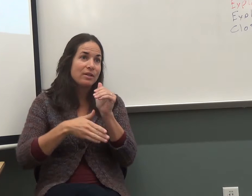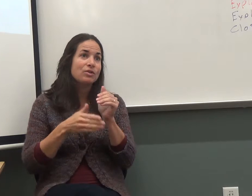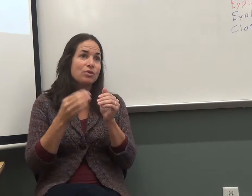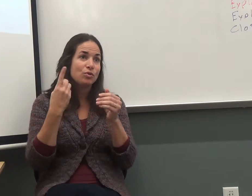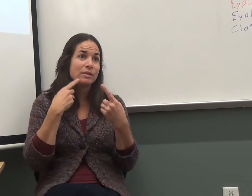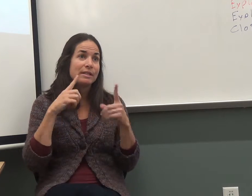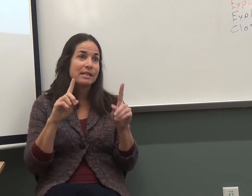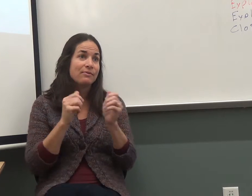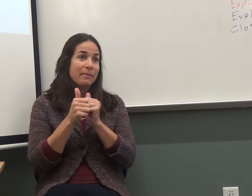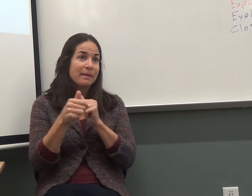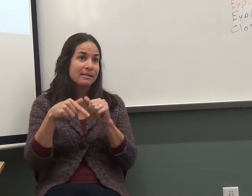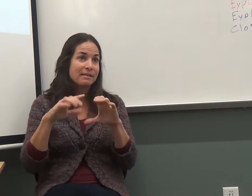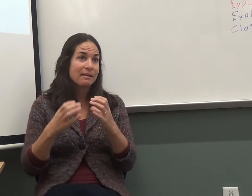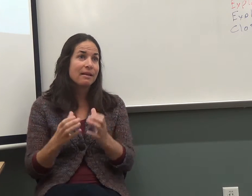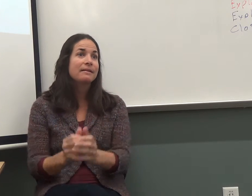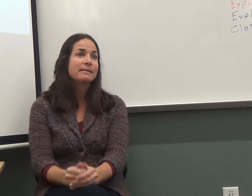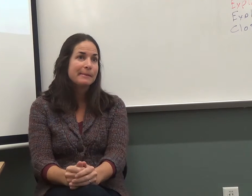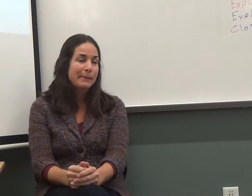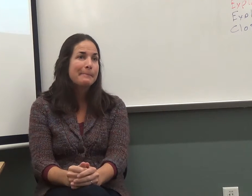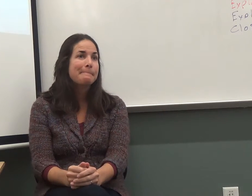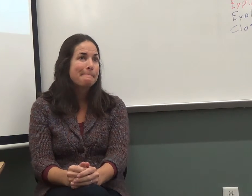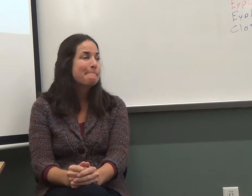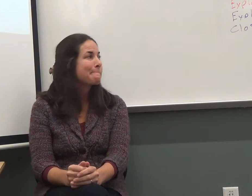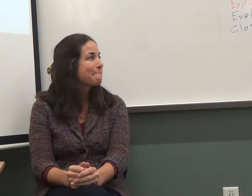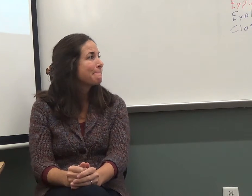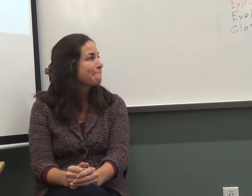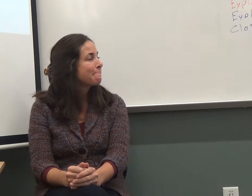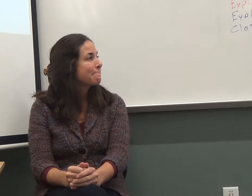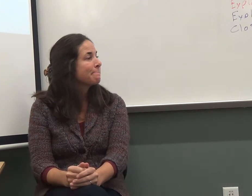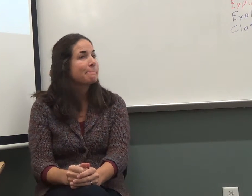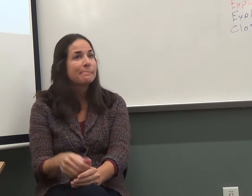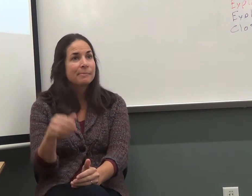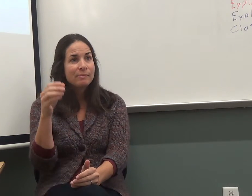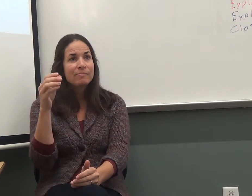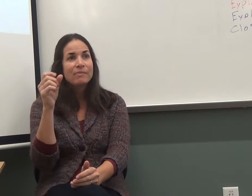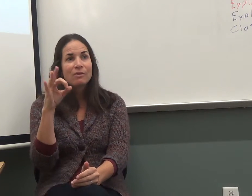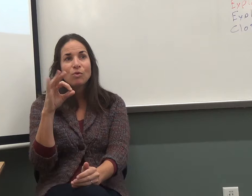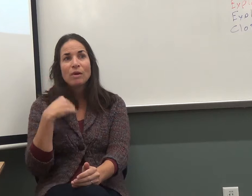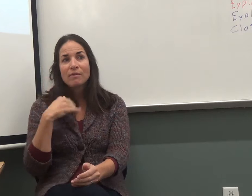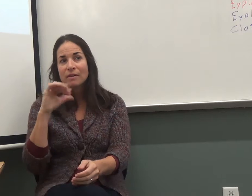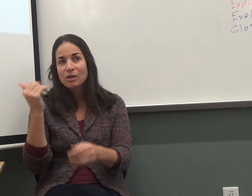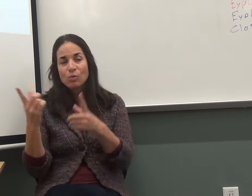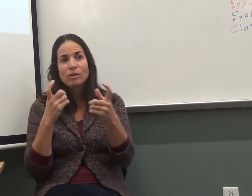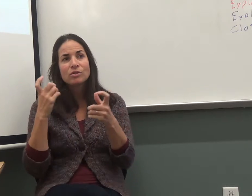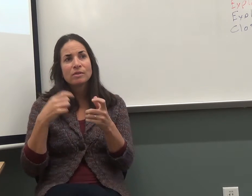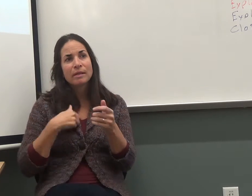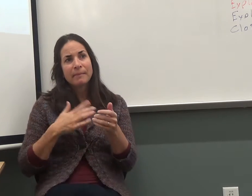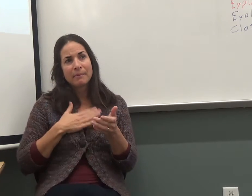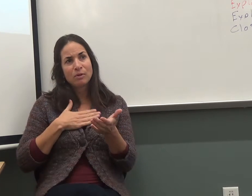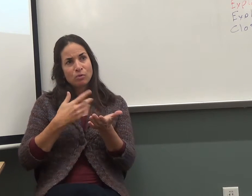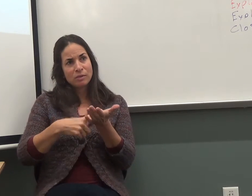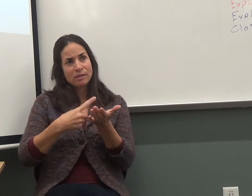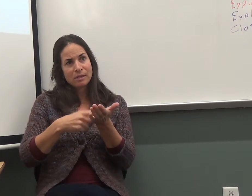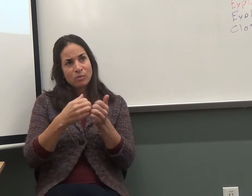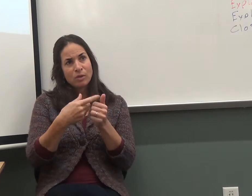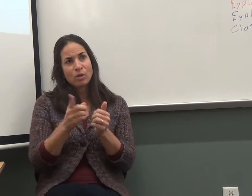pass my class. You know, if you are, and if you have a question about that, I'm happy to discuss it with you right now.